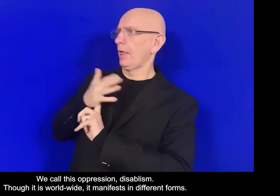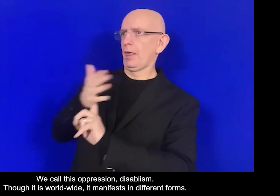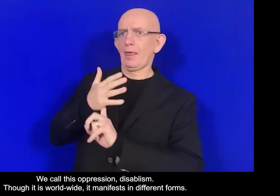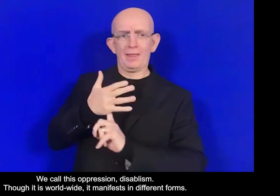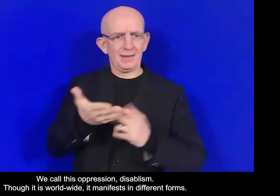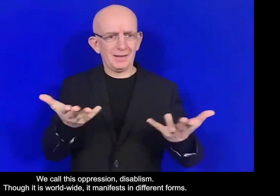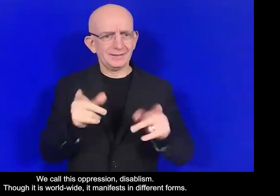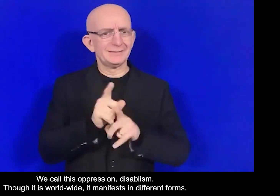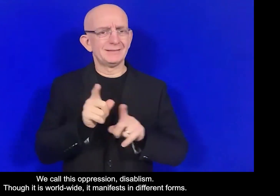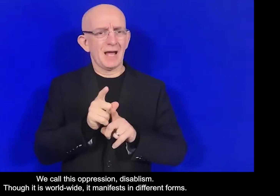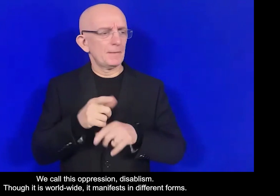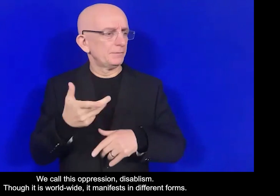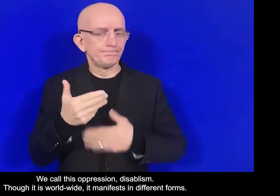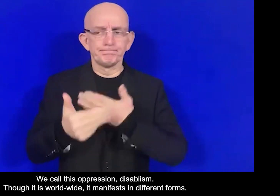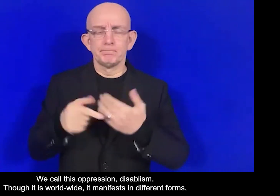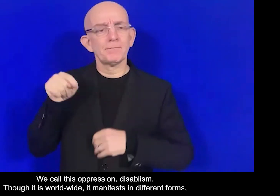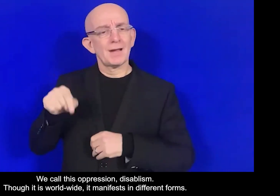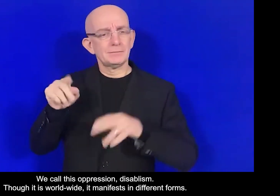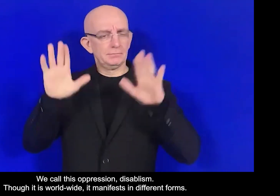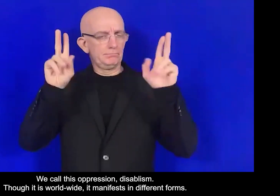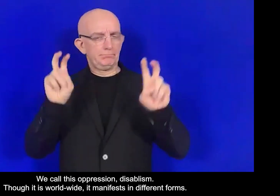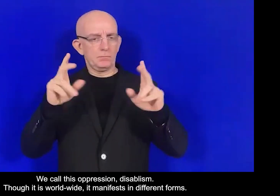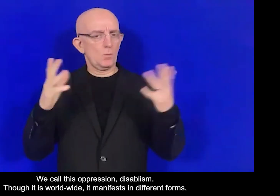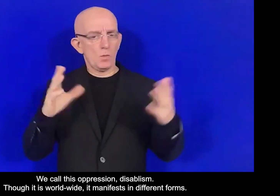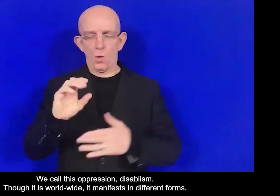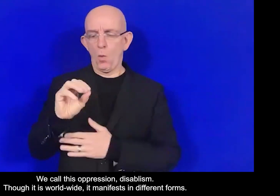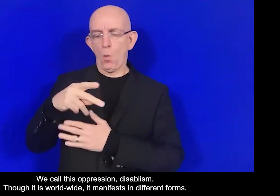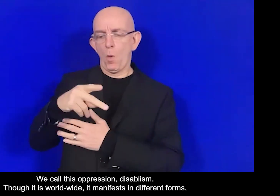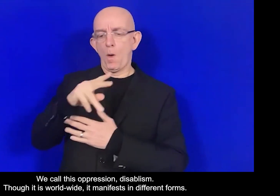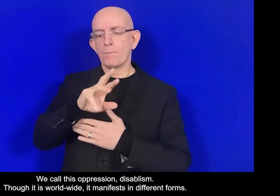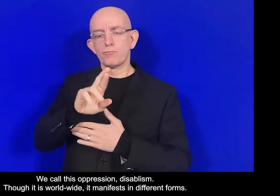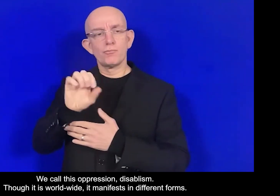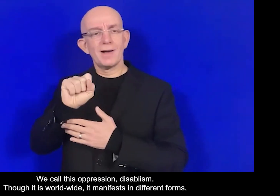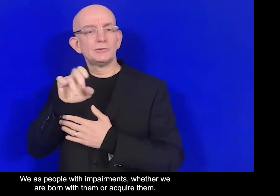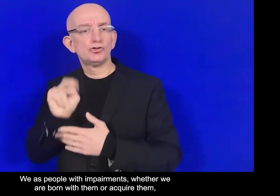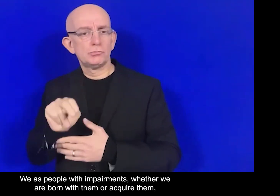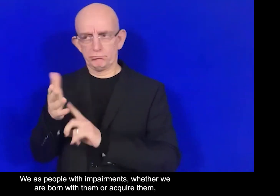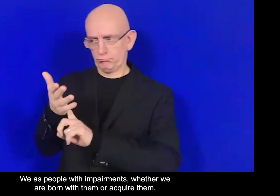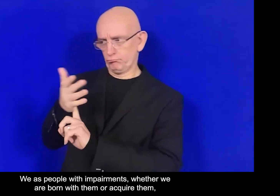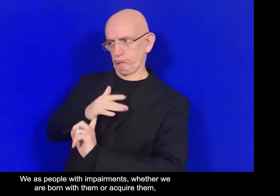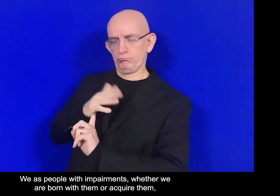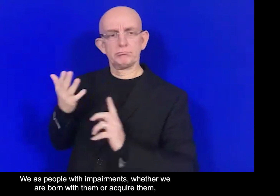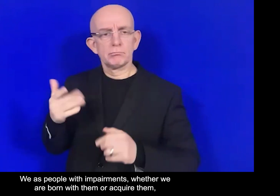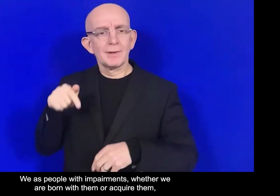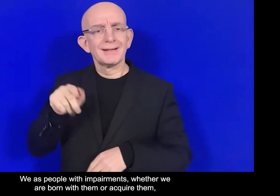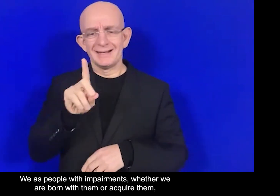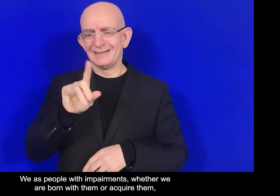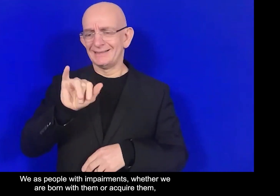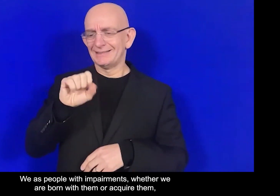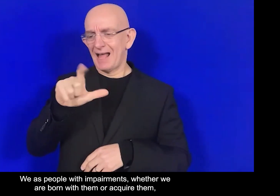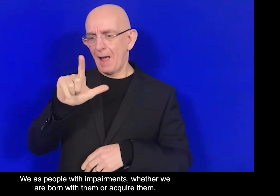Though it is worldwide, it manifests in different forms. We as